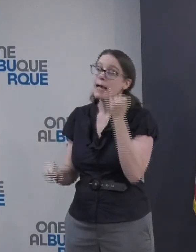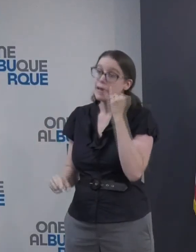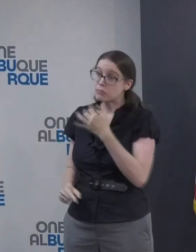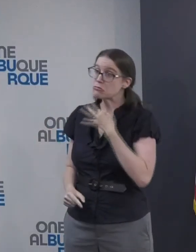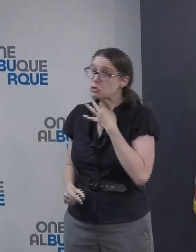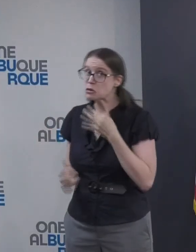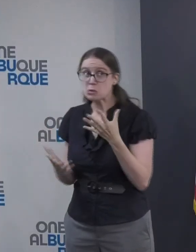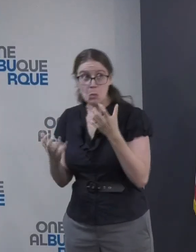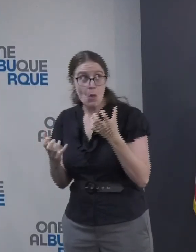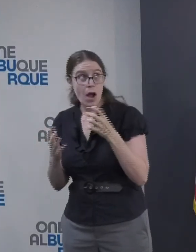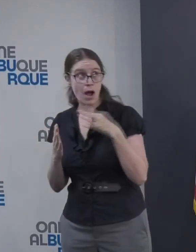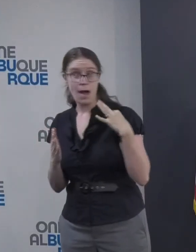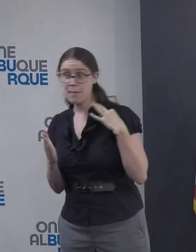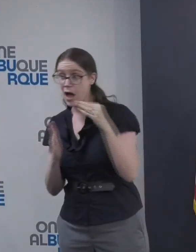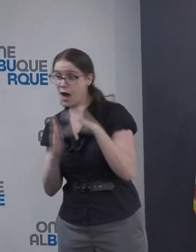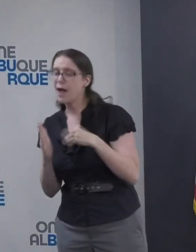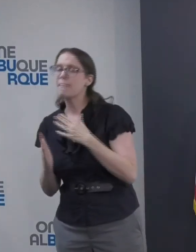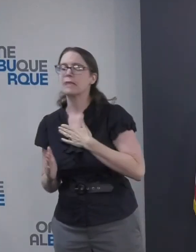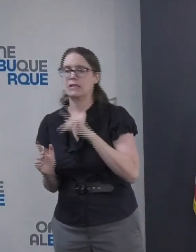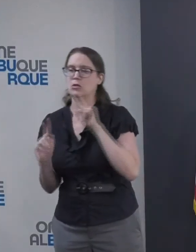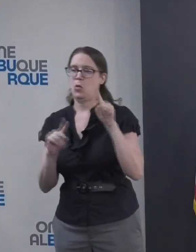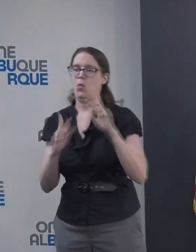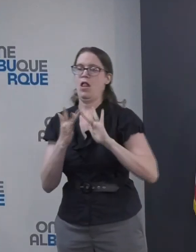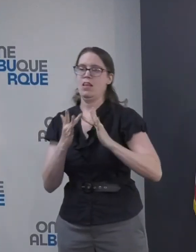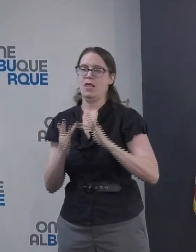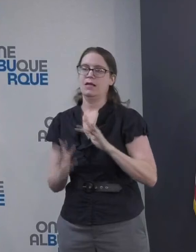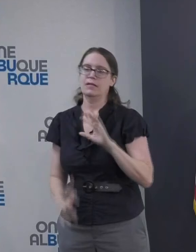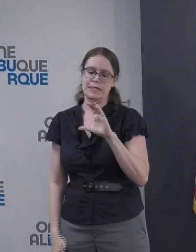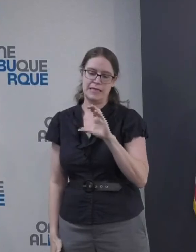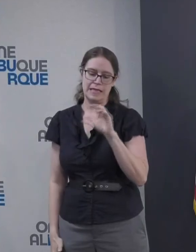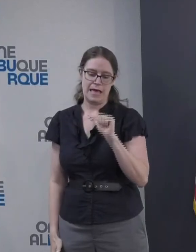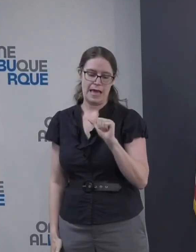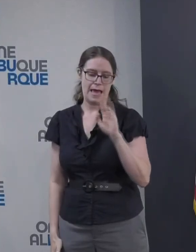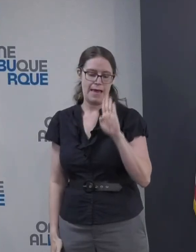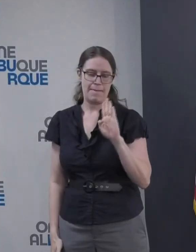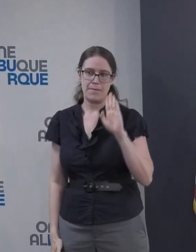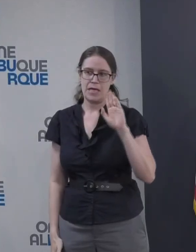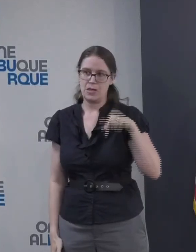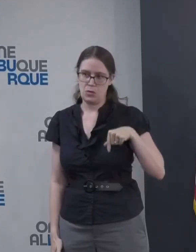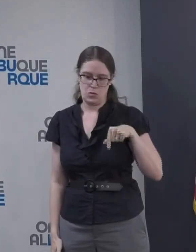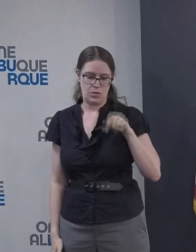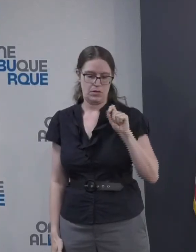would encourage you to check out the planning department webpage. That's at